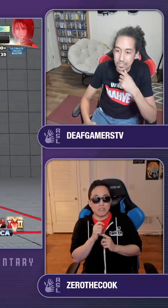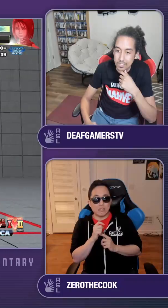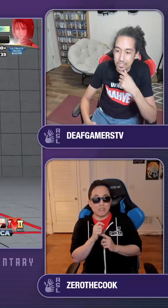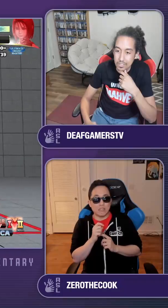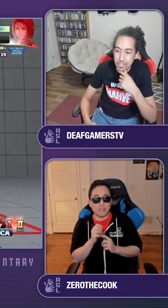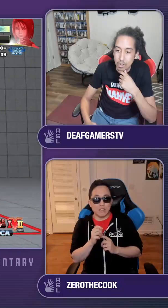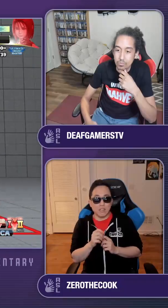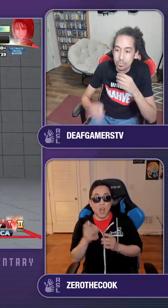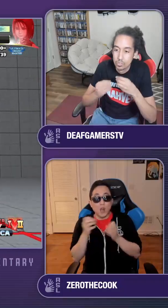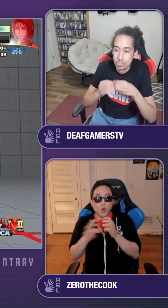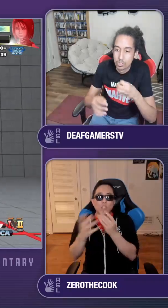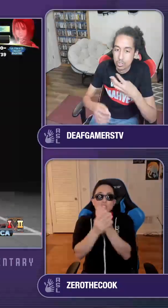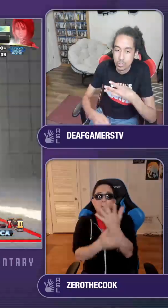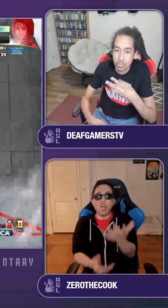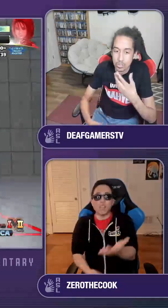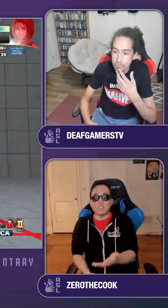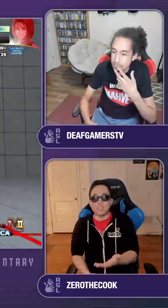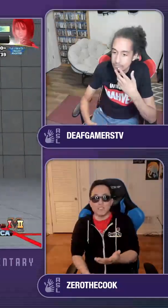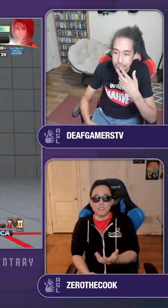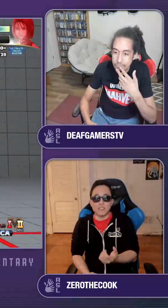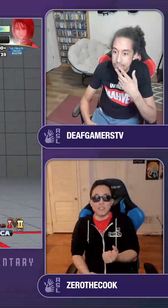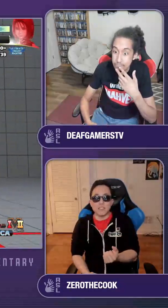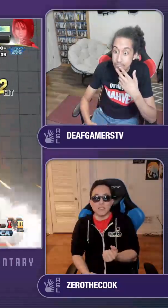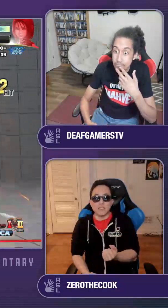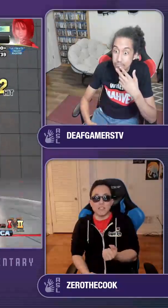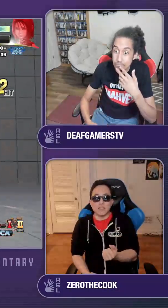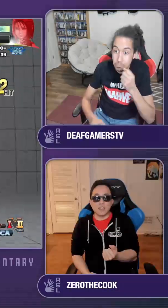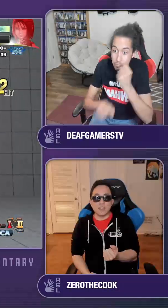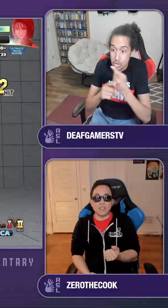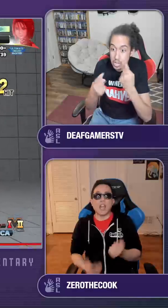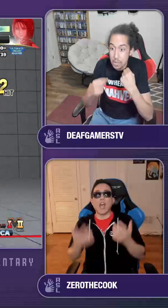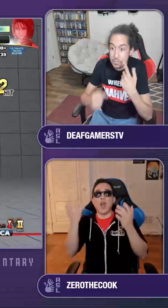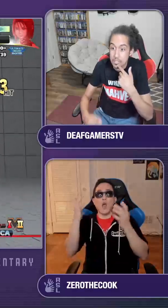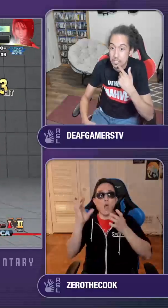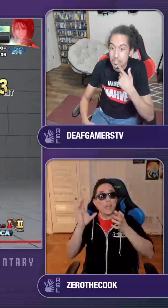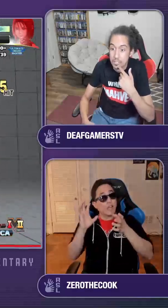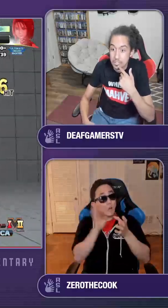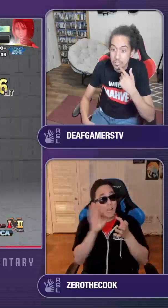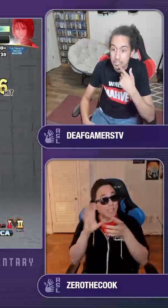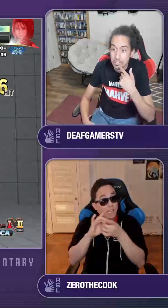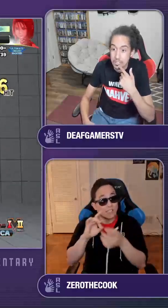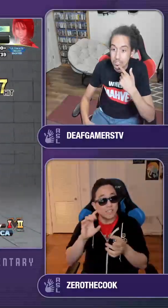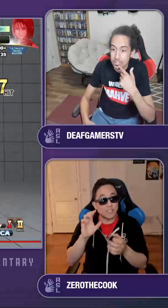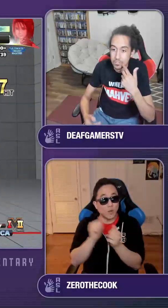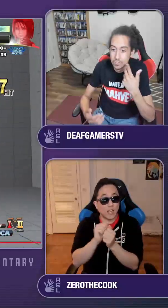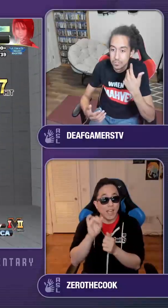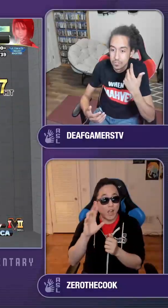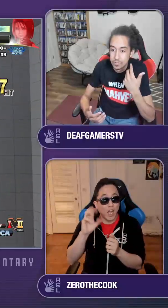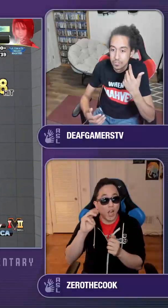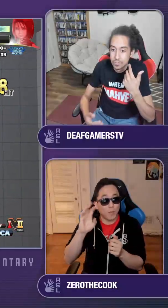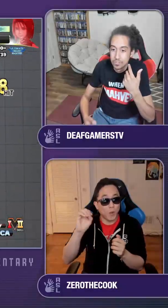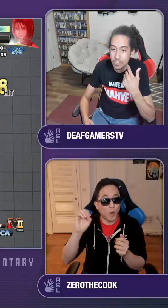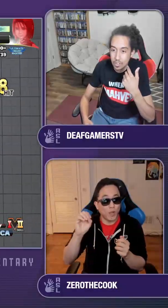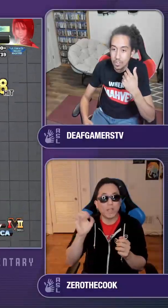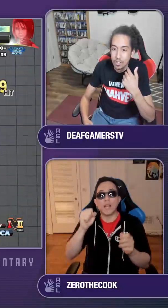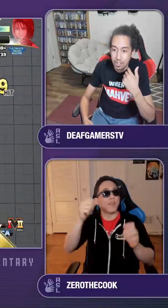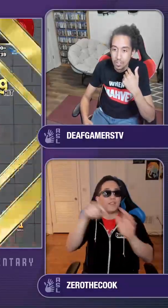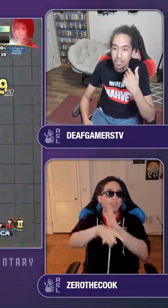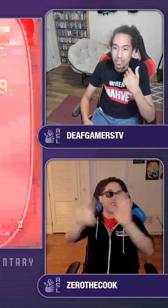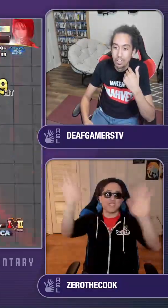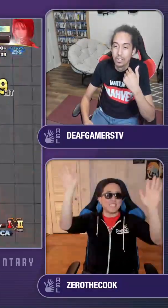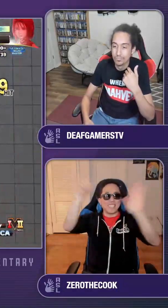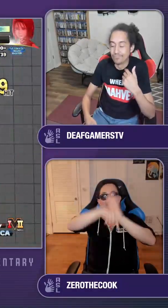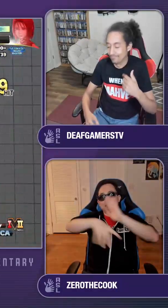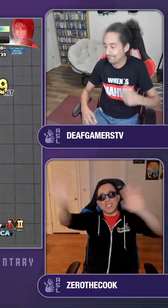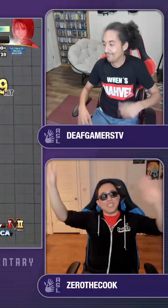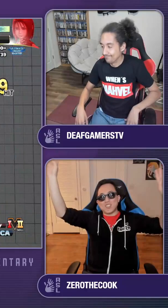that V trigger was smart at all. Because now you got to deal with this. Oh, you're dead. You're dead. No question.